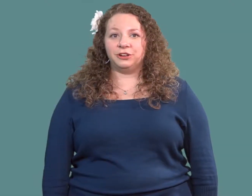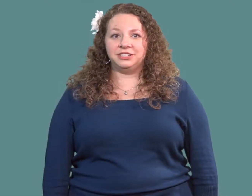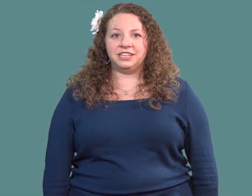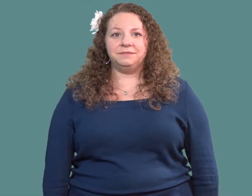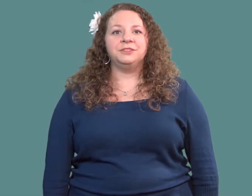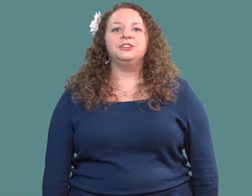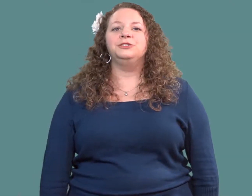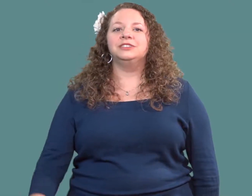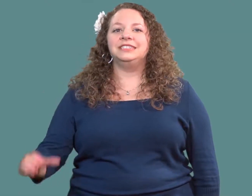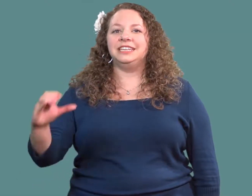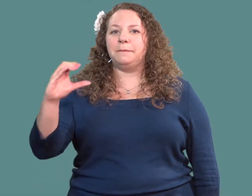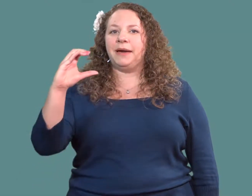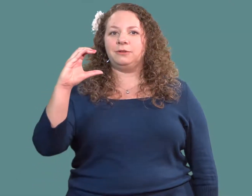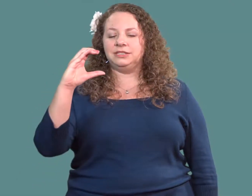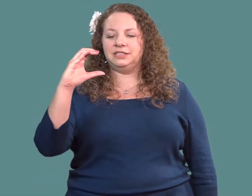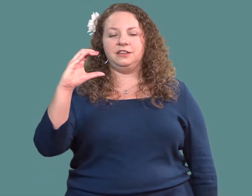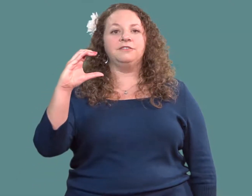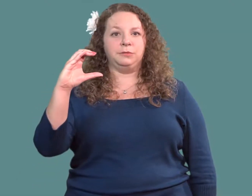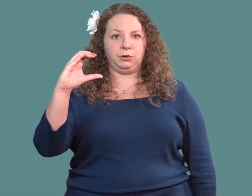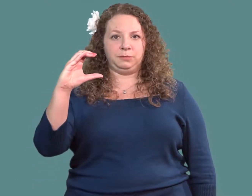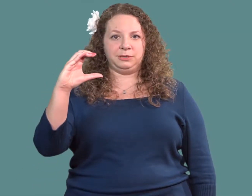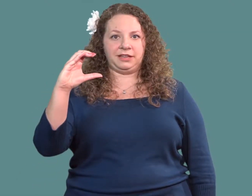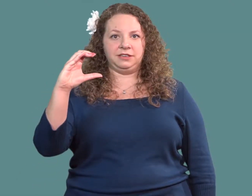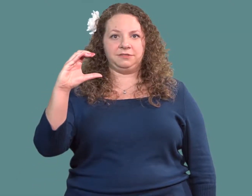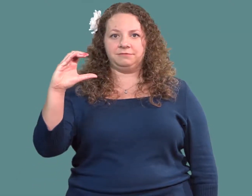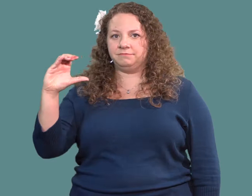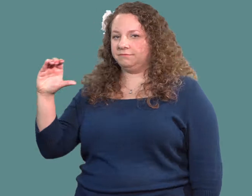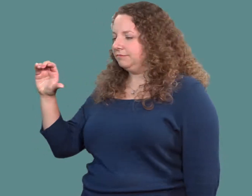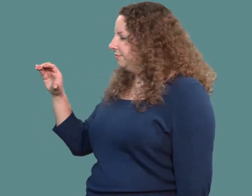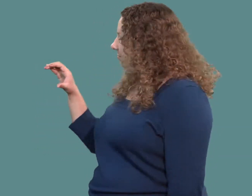your C, you should see a backward C from your perspective.